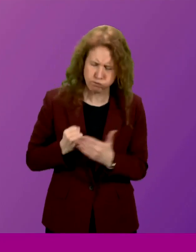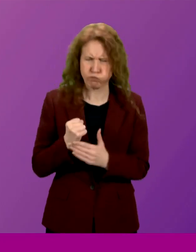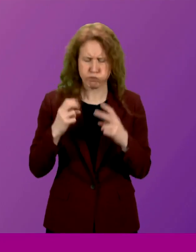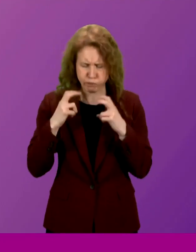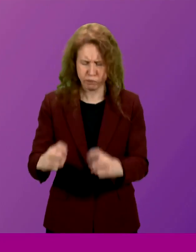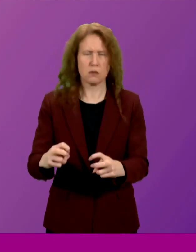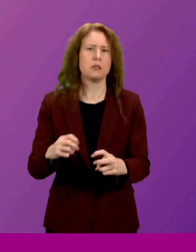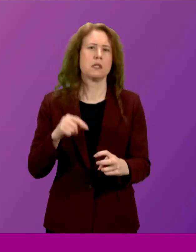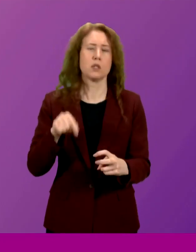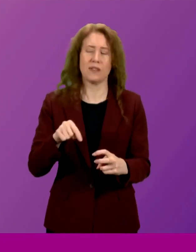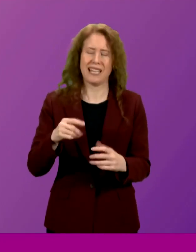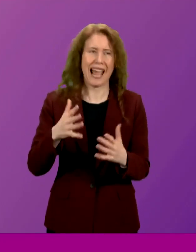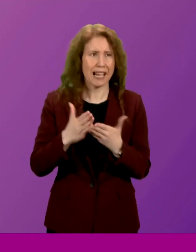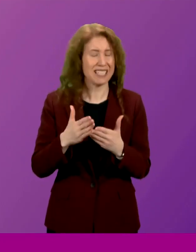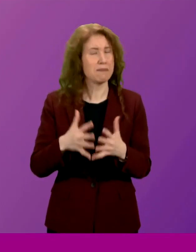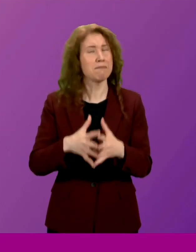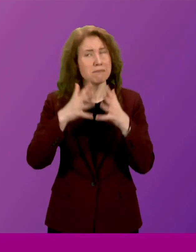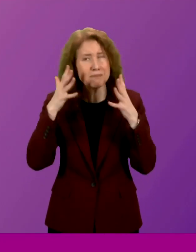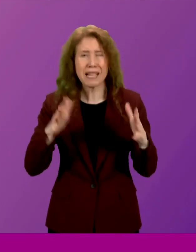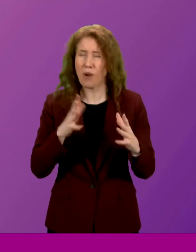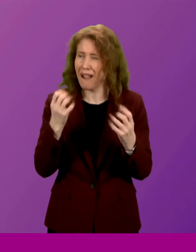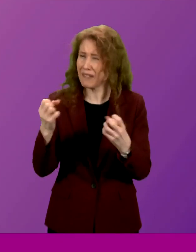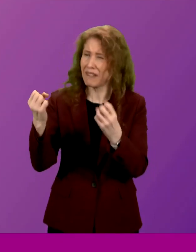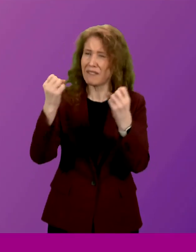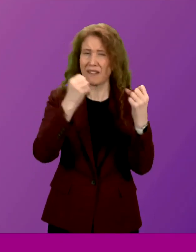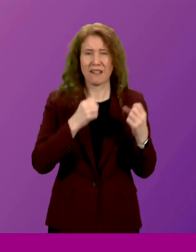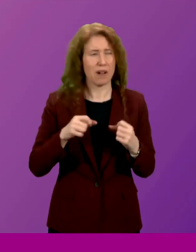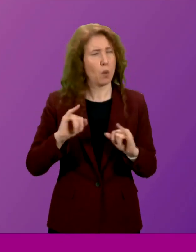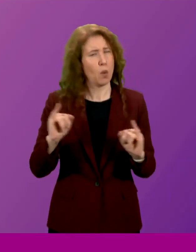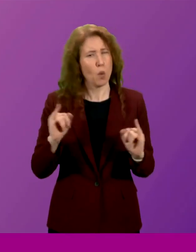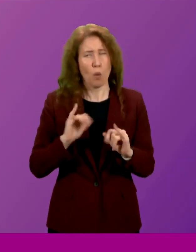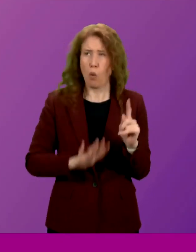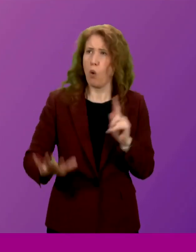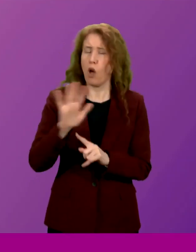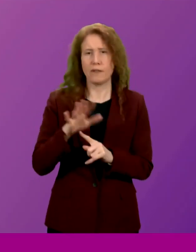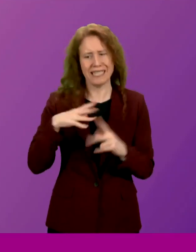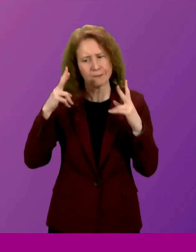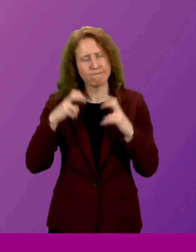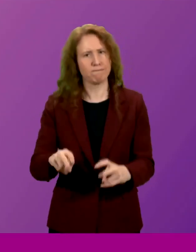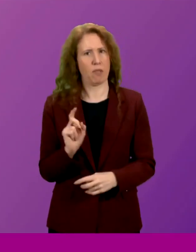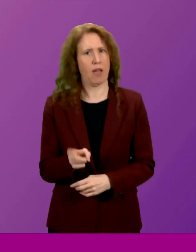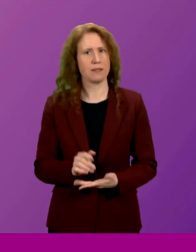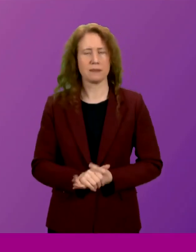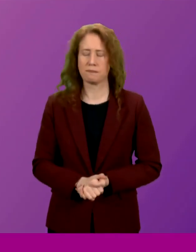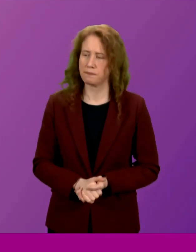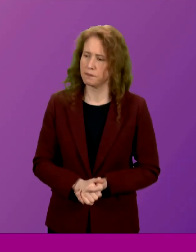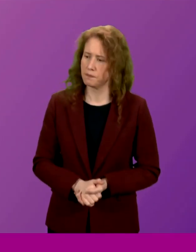investigation into the industrial-scale abuse of recent years? First Minister.